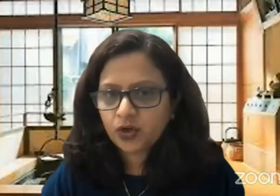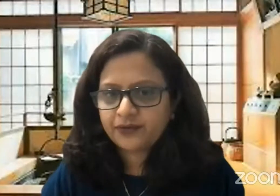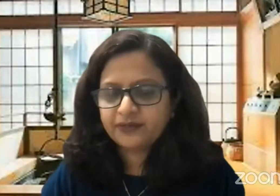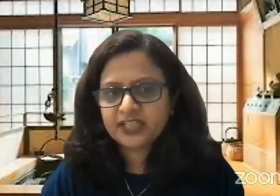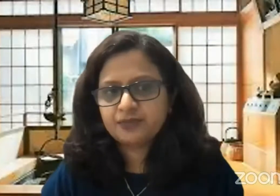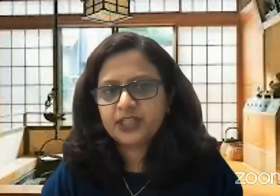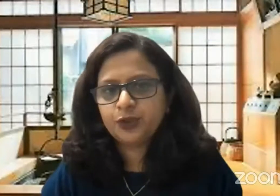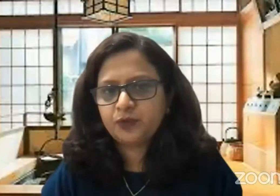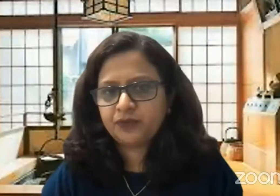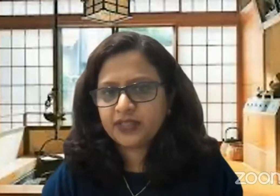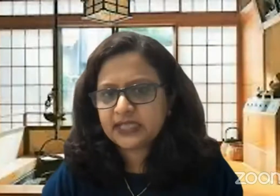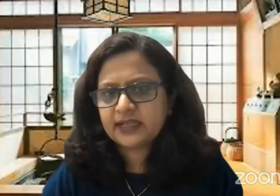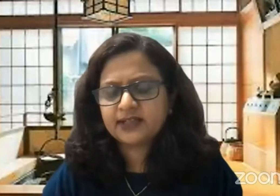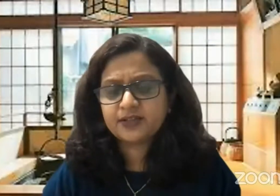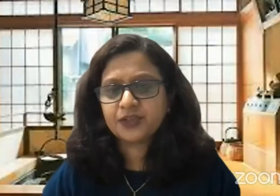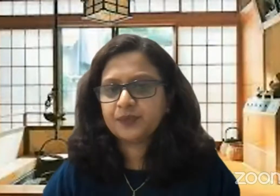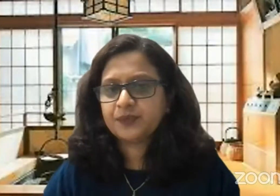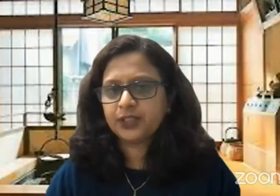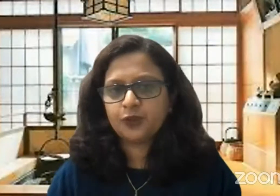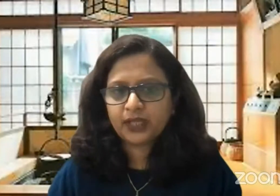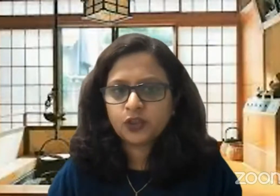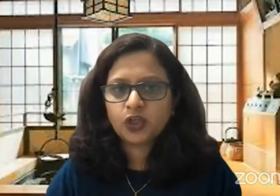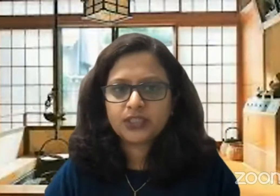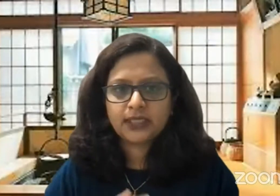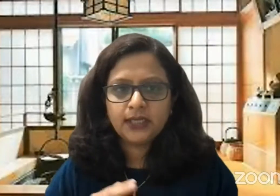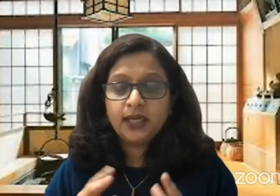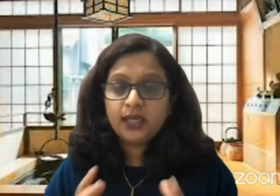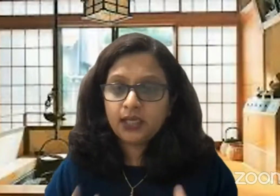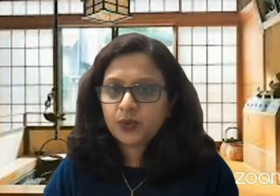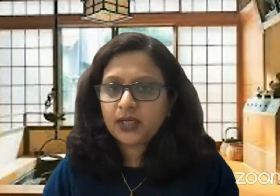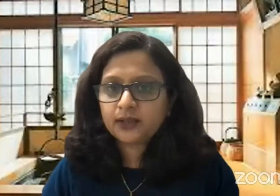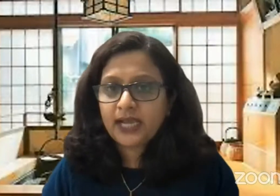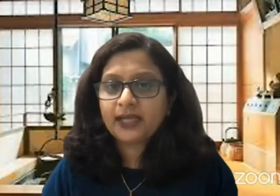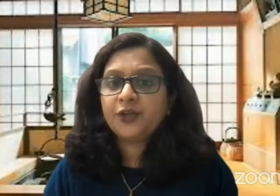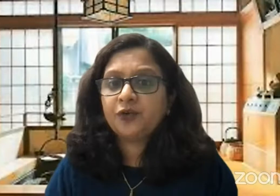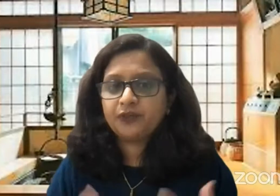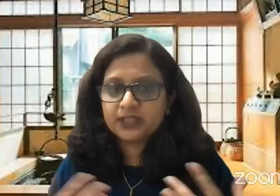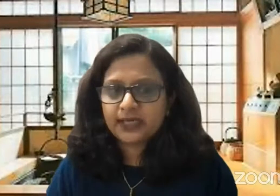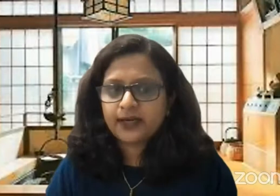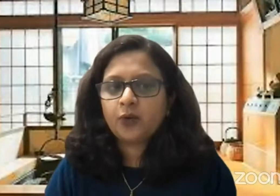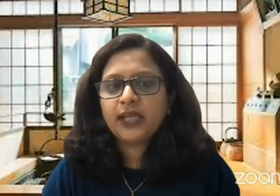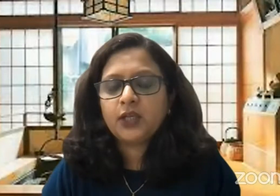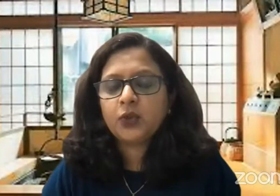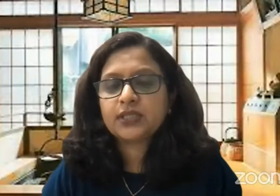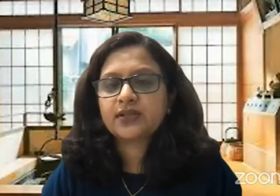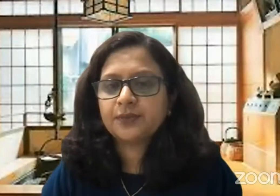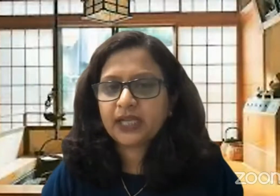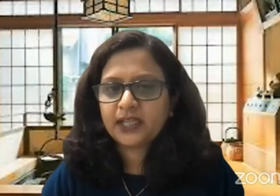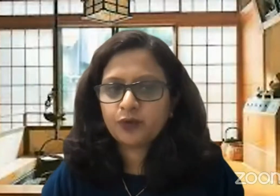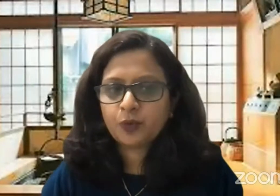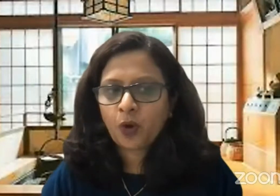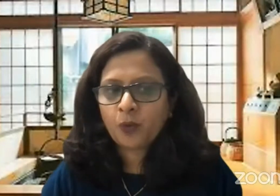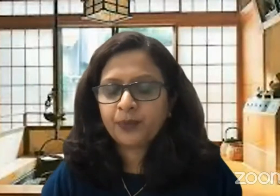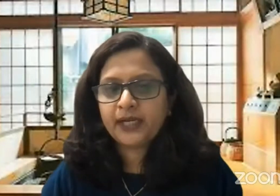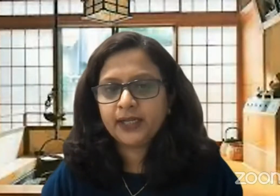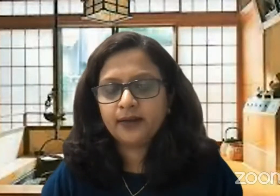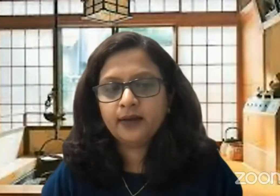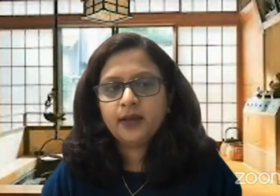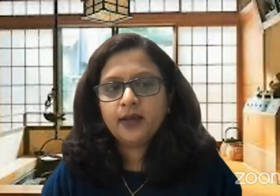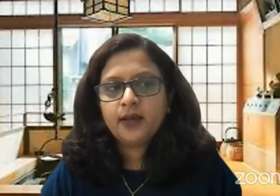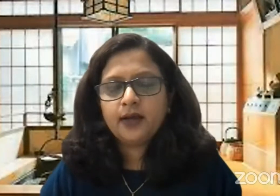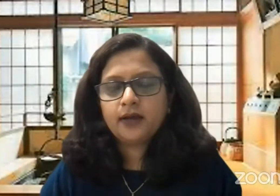a lot of investments into physical systems, into technology, into the attitude of the surrounding ecosystem that they would operate